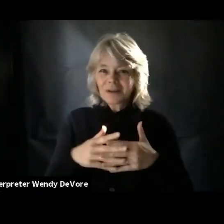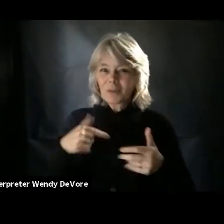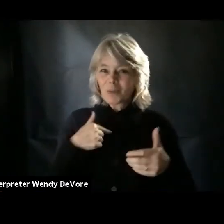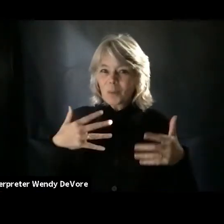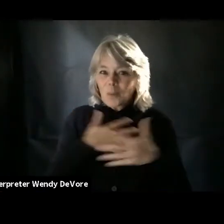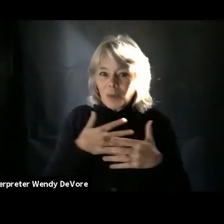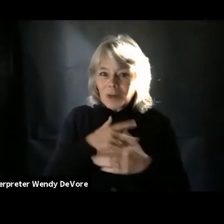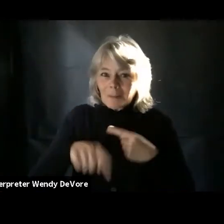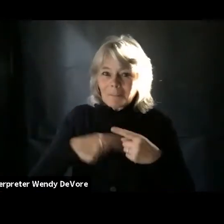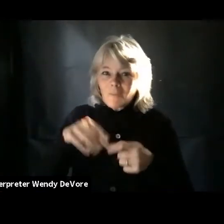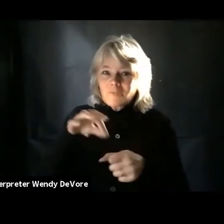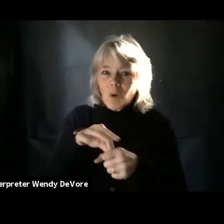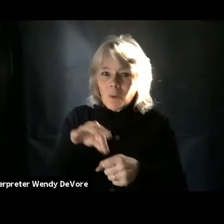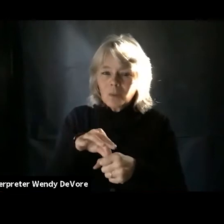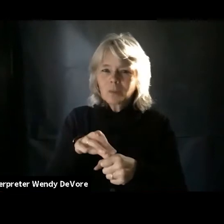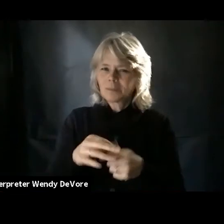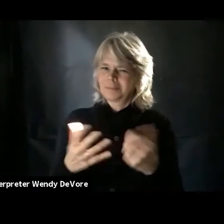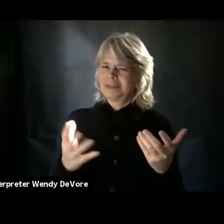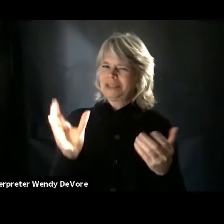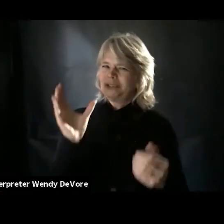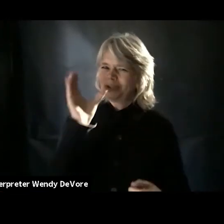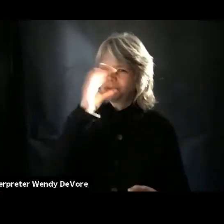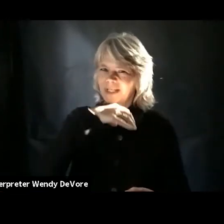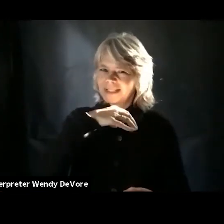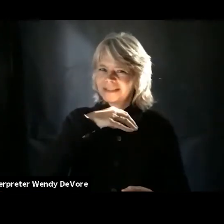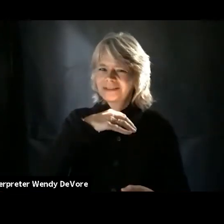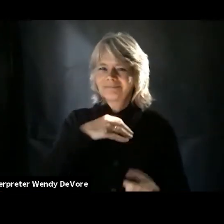and really only can wait.